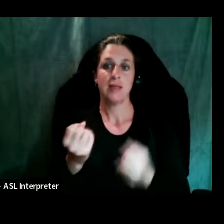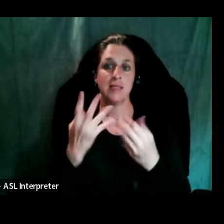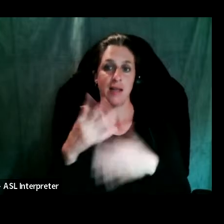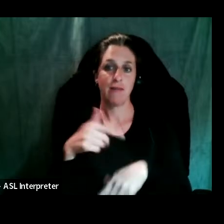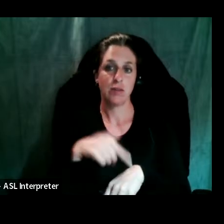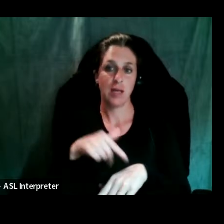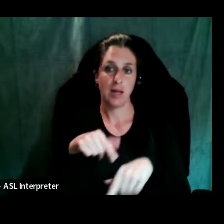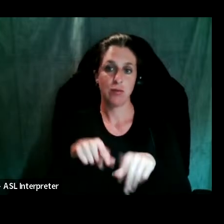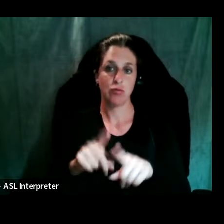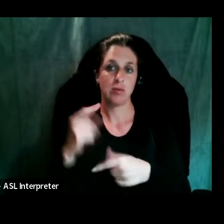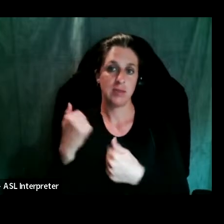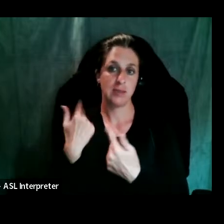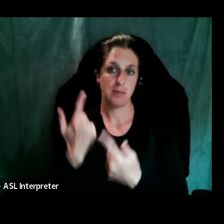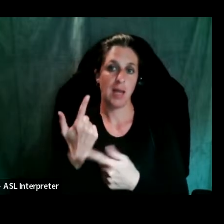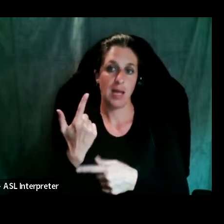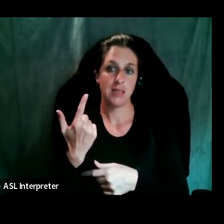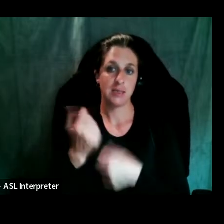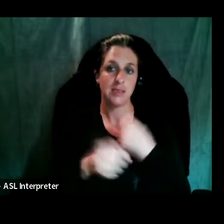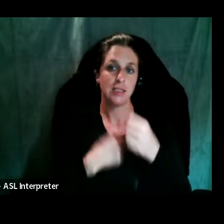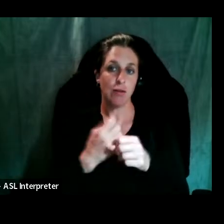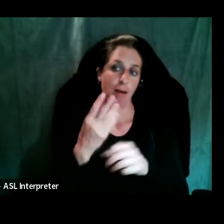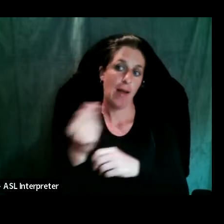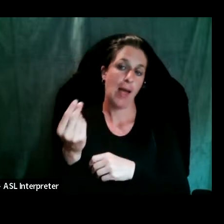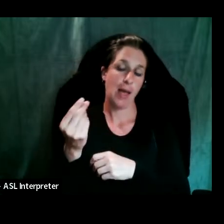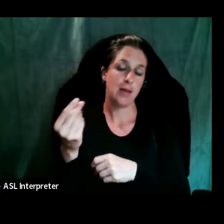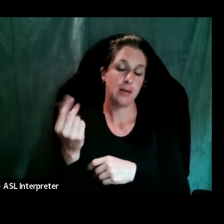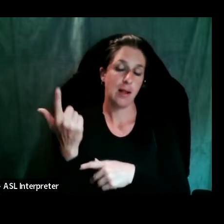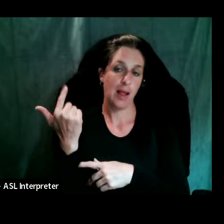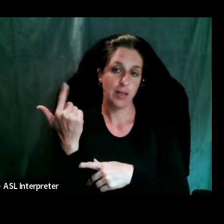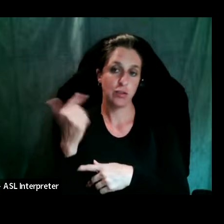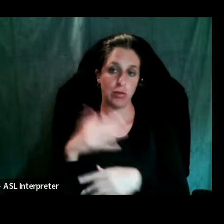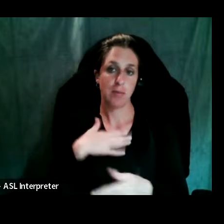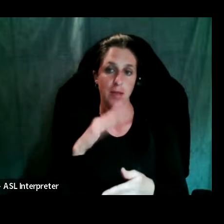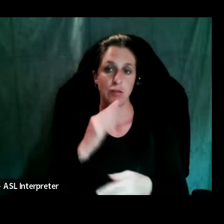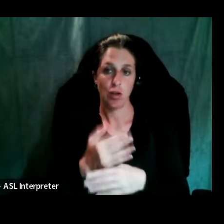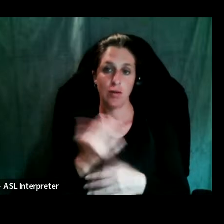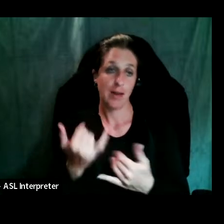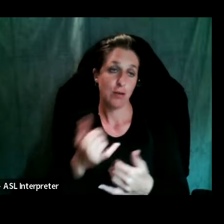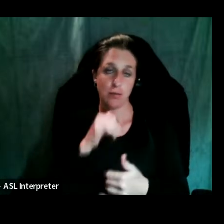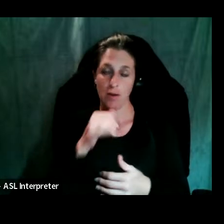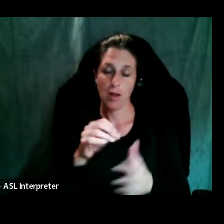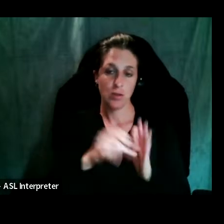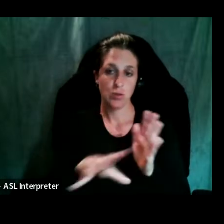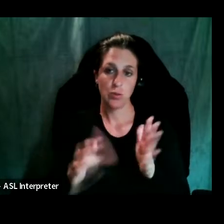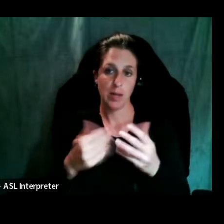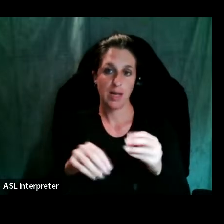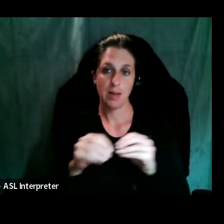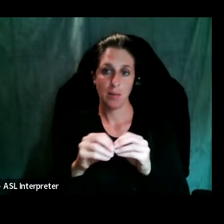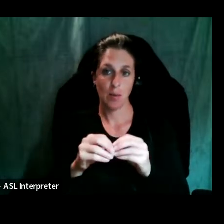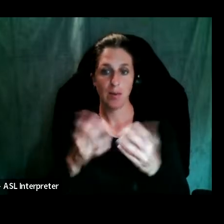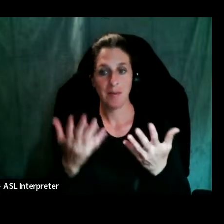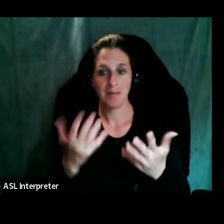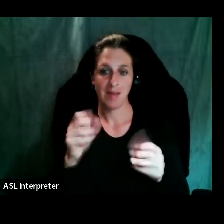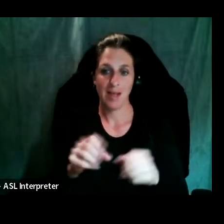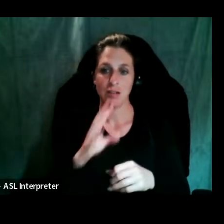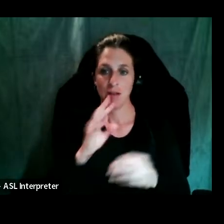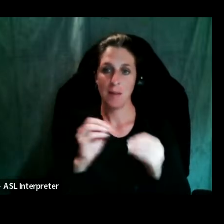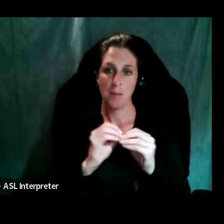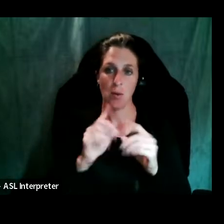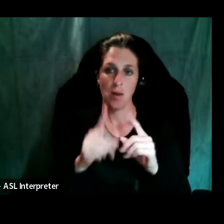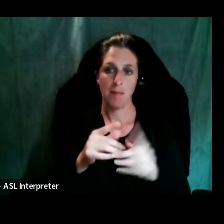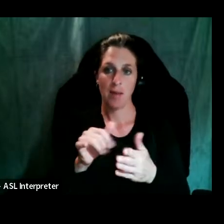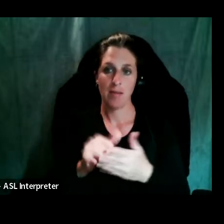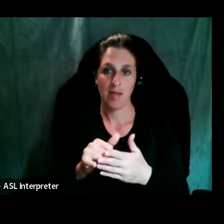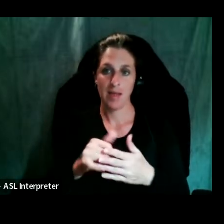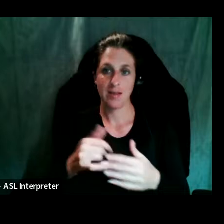this past year and last year that my daughter, now she's not a student anymore, maybe I can talk more about it. She doesn't watch